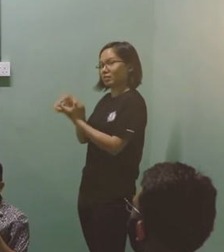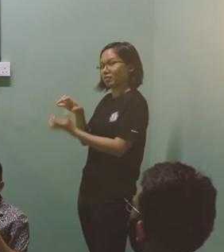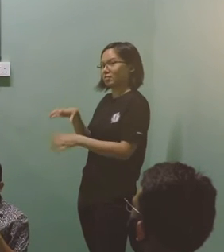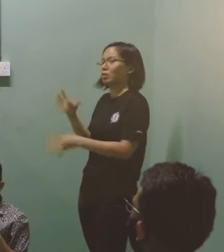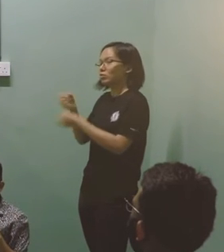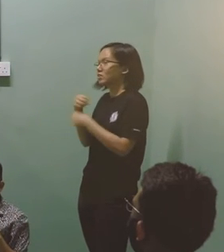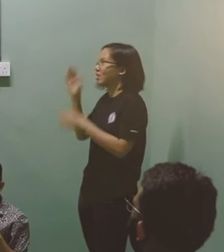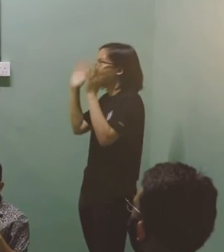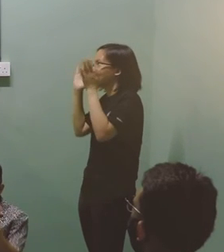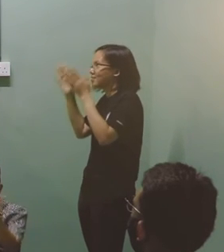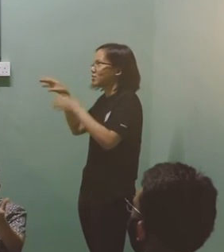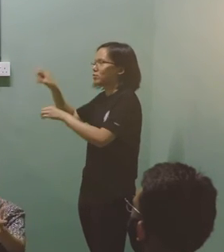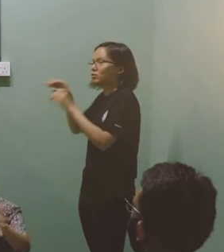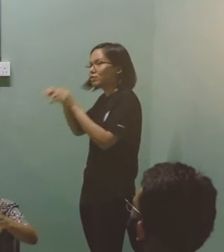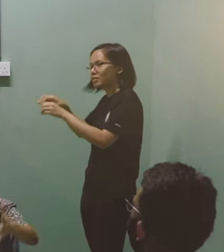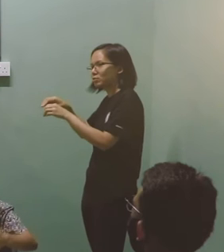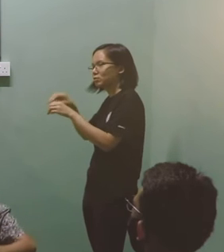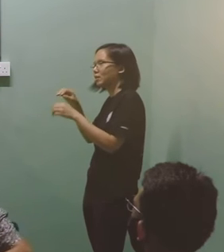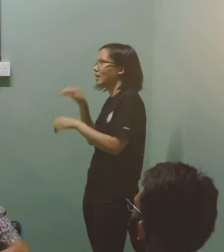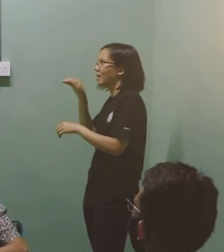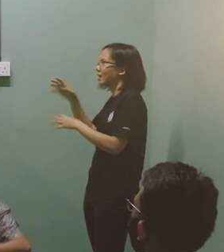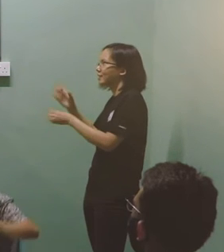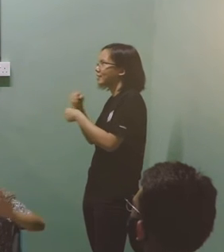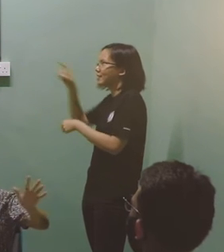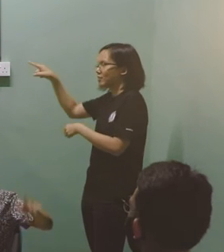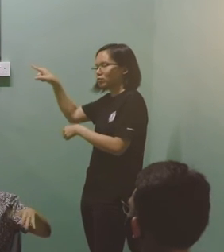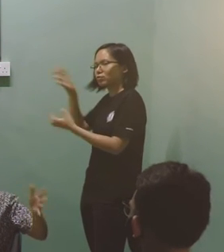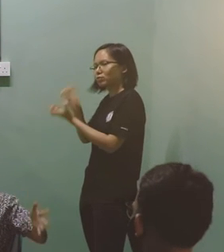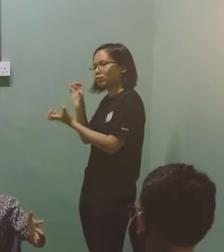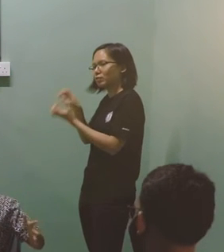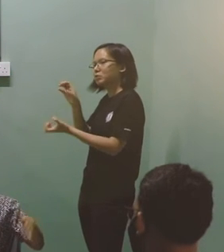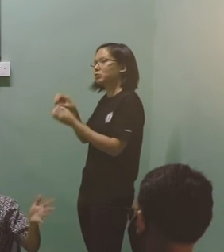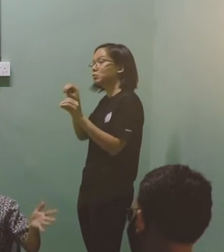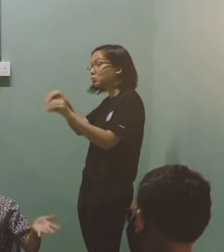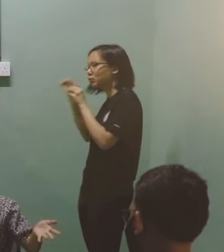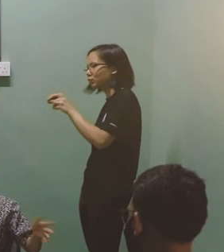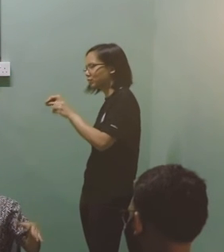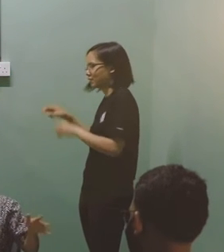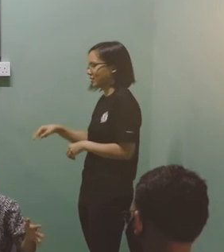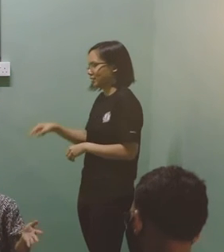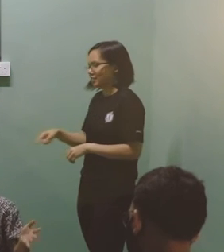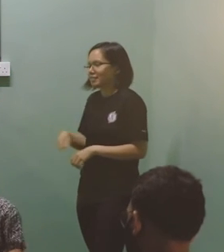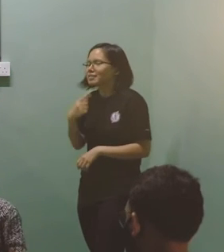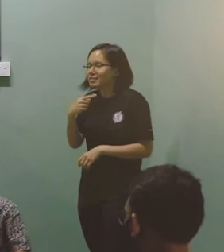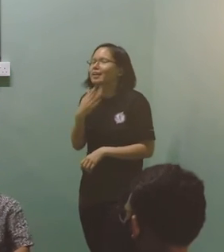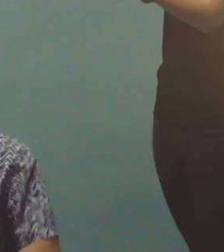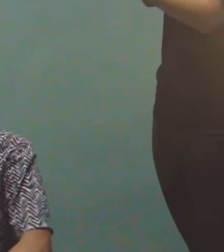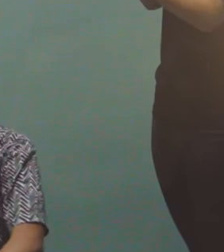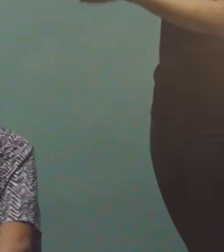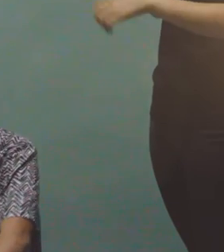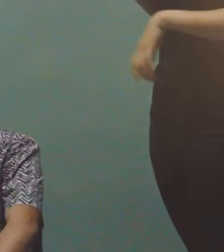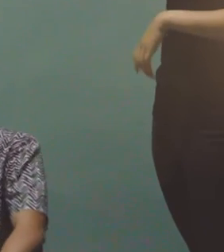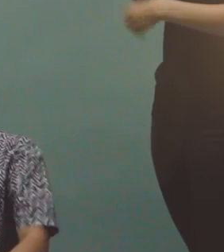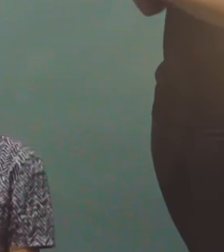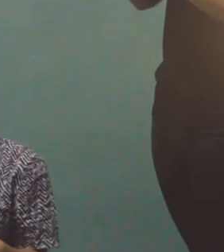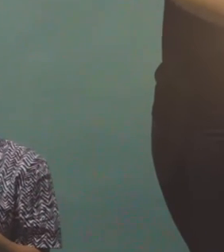And all I mean, you guys will know where this is going, but firstly, I want to say thank you, uncle, for helping me spot the crocodile, because they're not very easy to spot. But that's